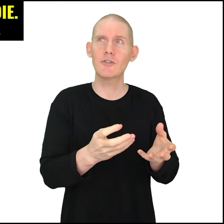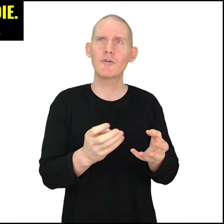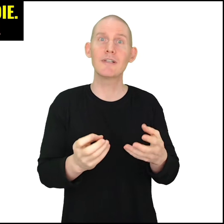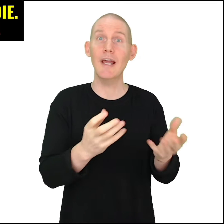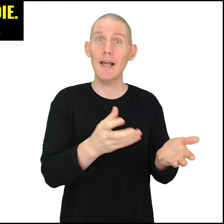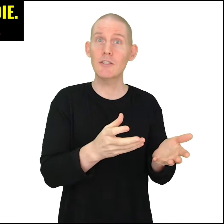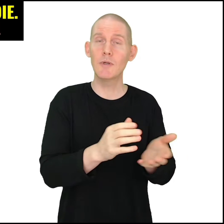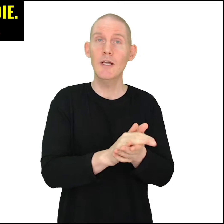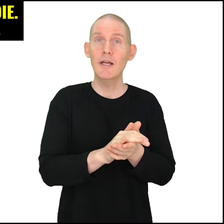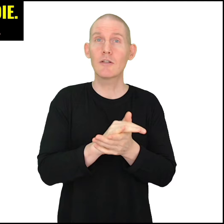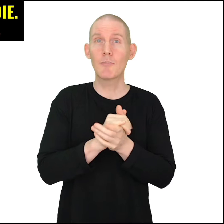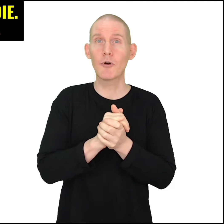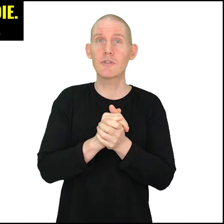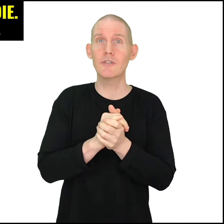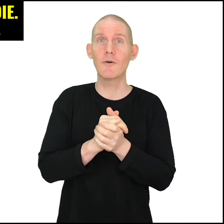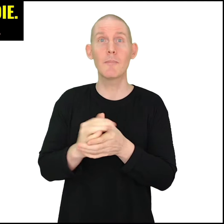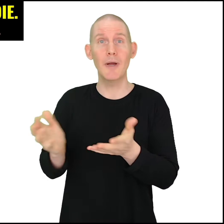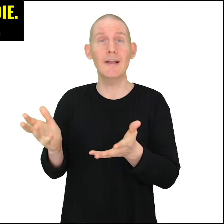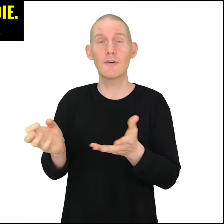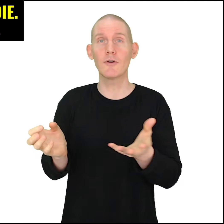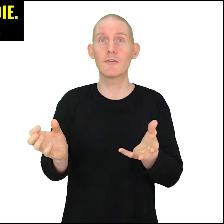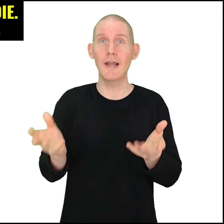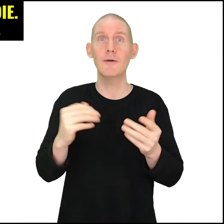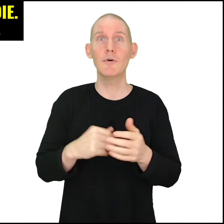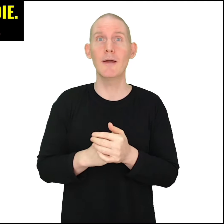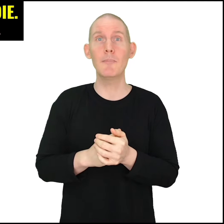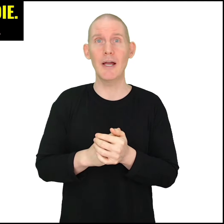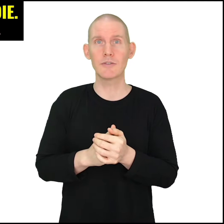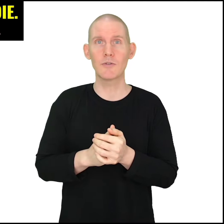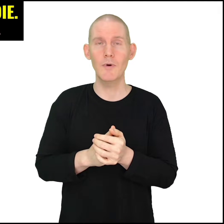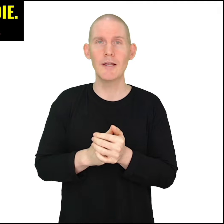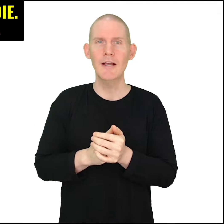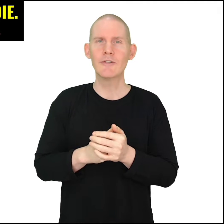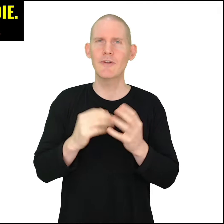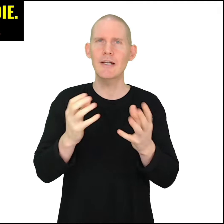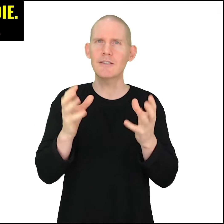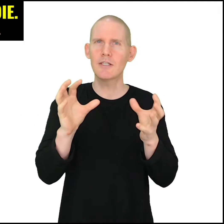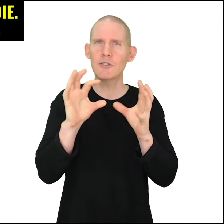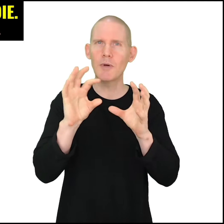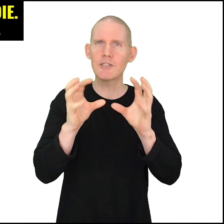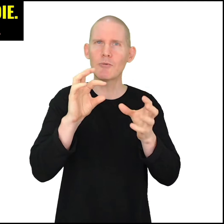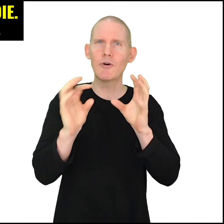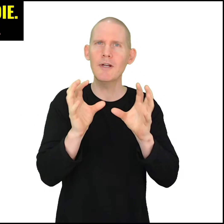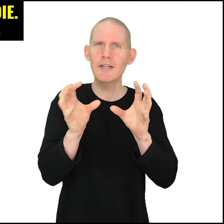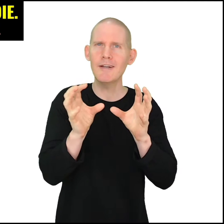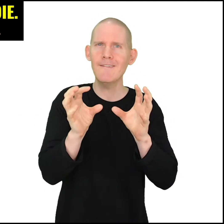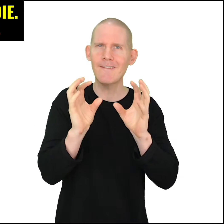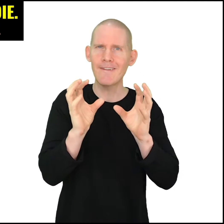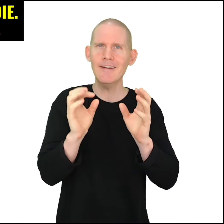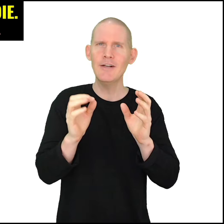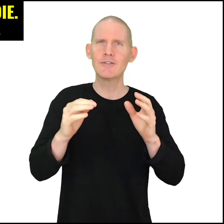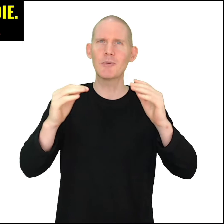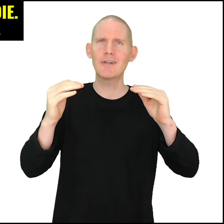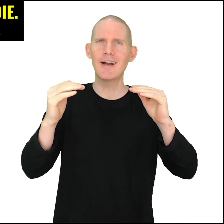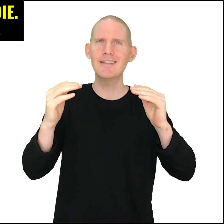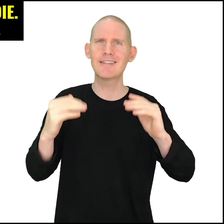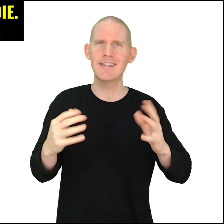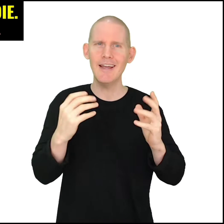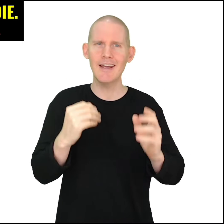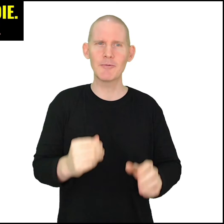or attachment to the person or pet or animal that passed away. So that's the situation we're going here. So we're kind of sad.